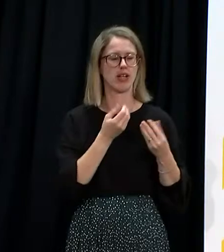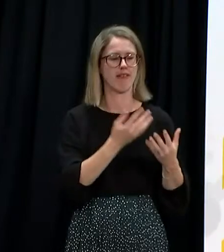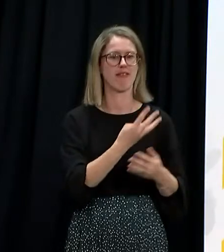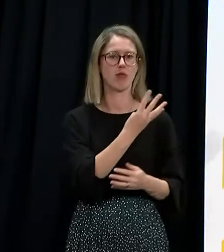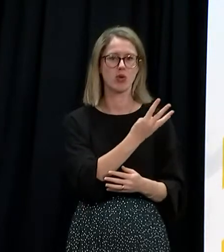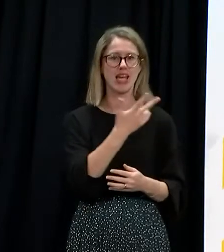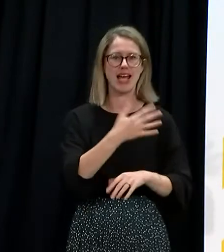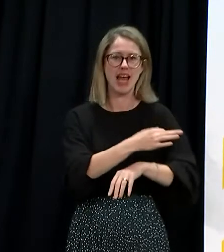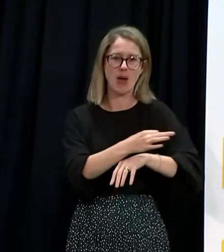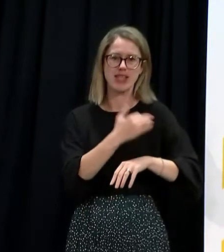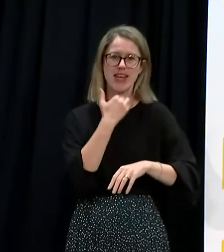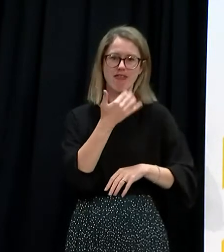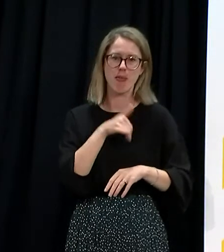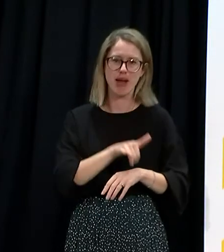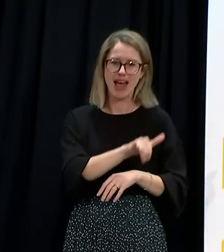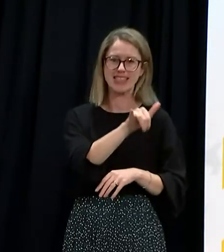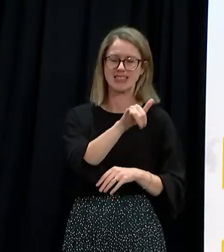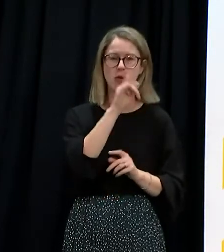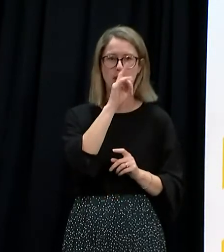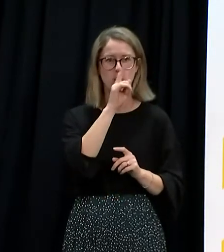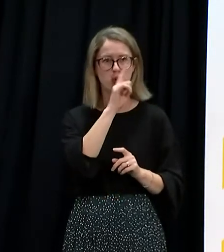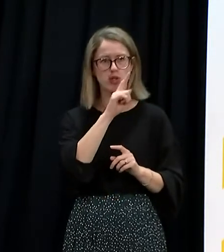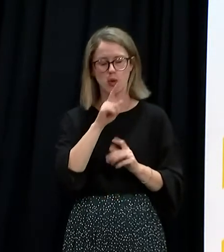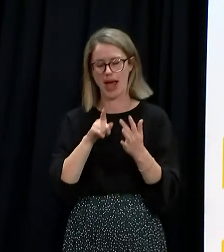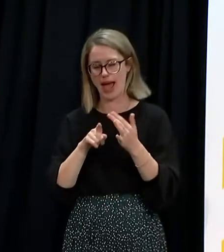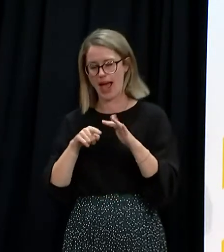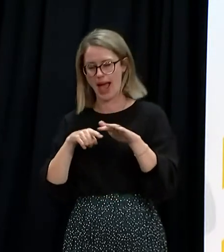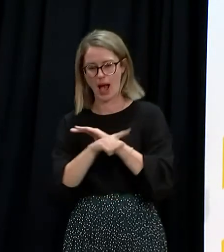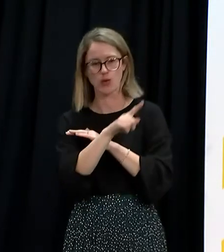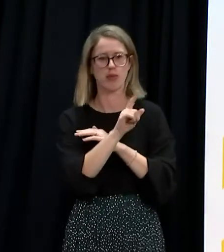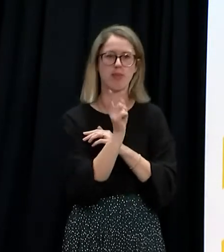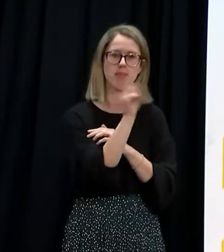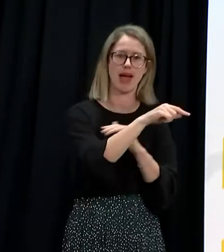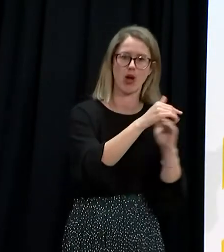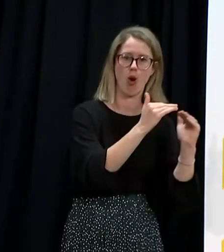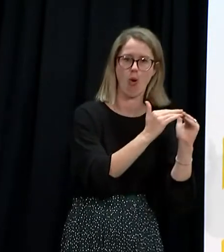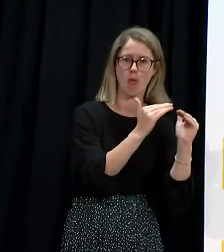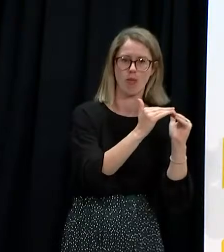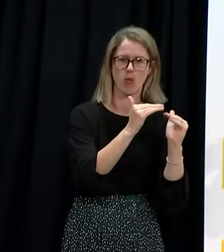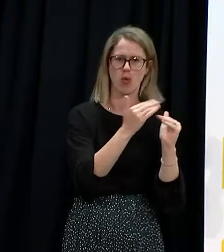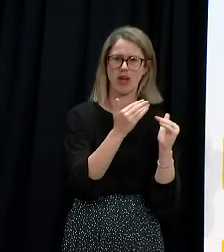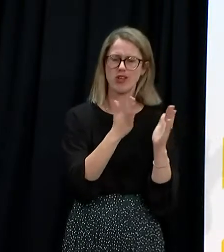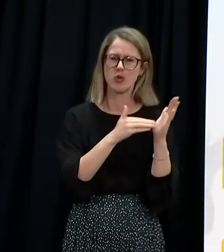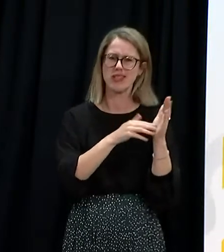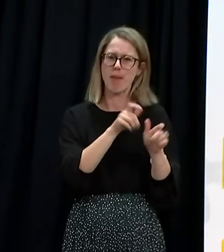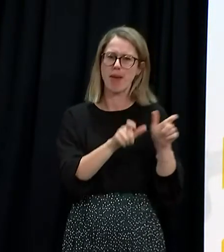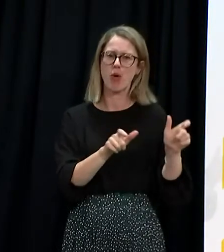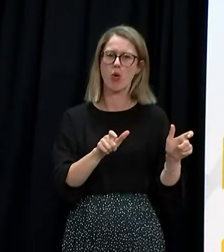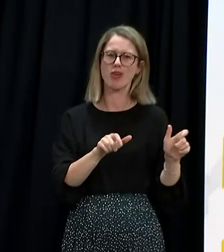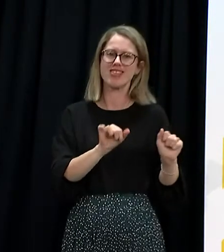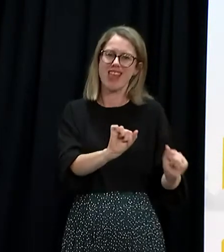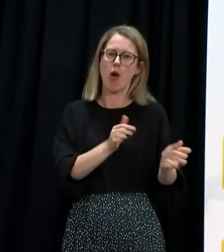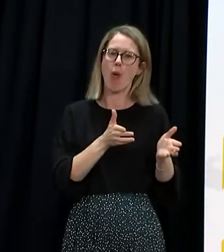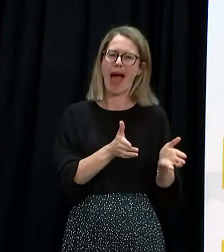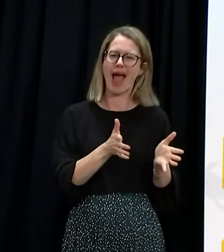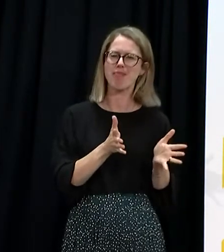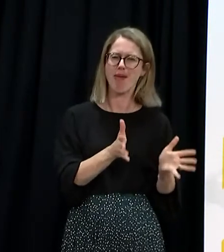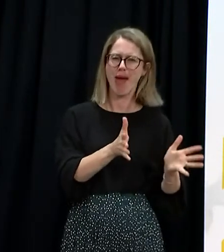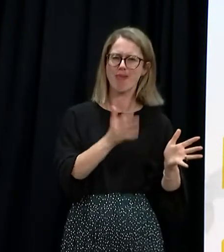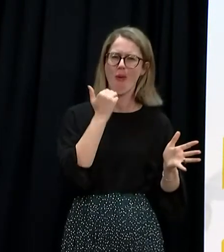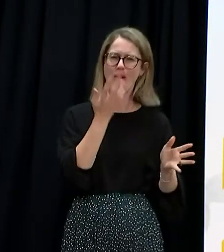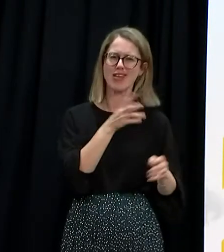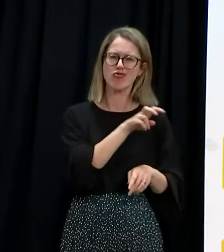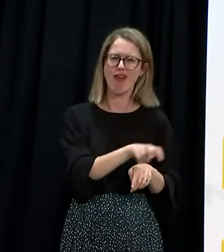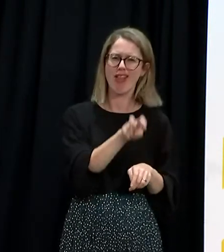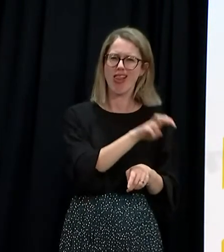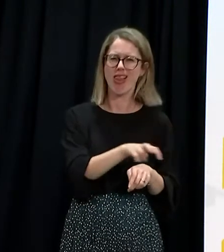on enough planes to get some people out of parts of the country that they were in. We have a lot of freight movement. We have a lot of